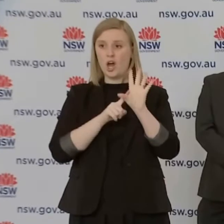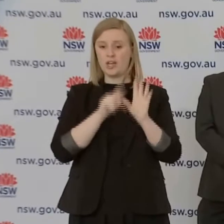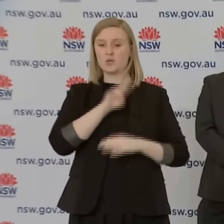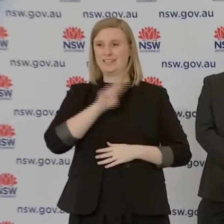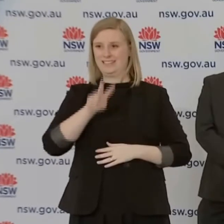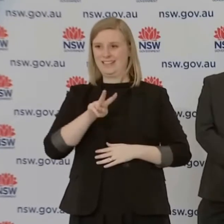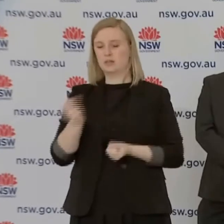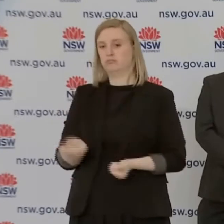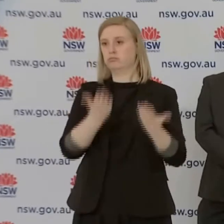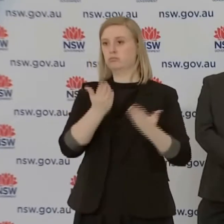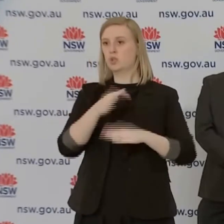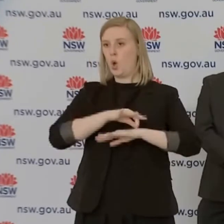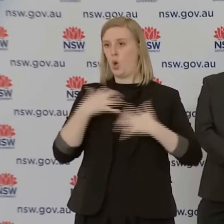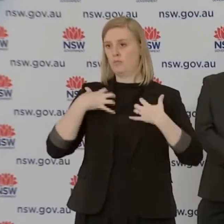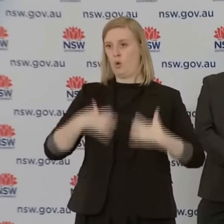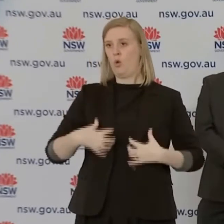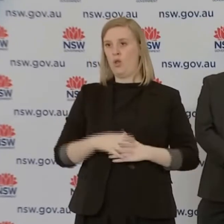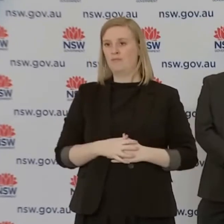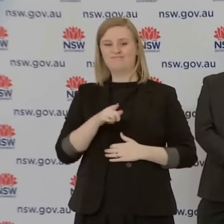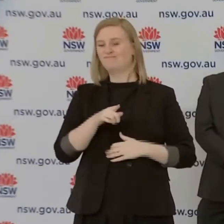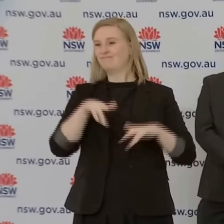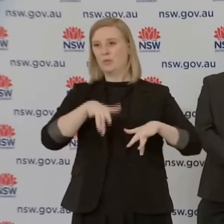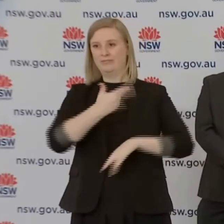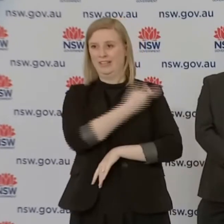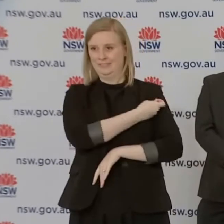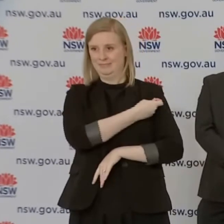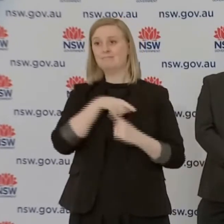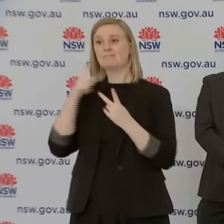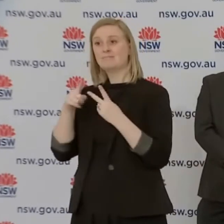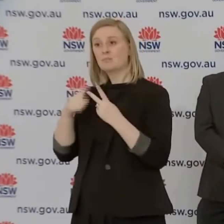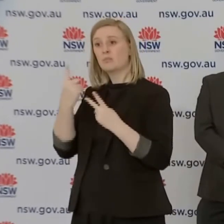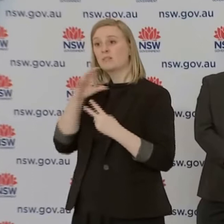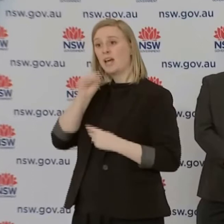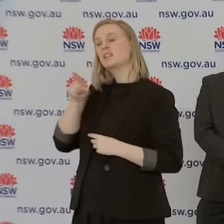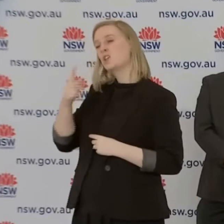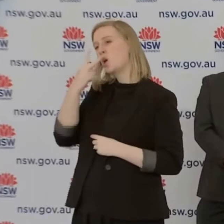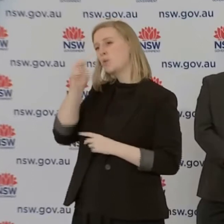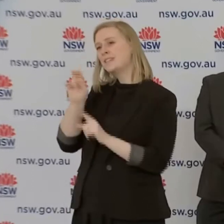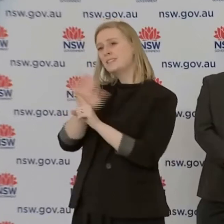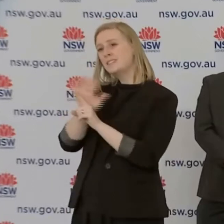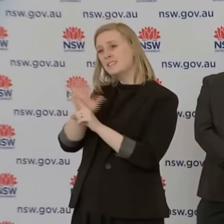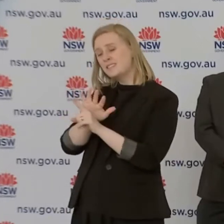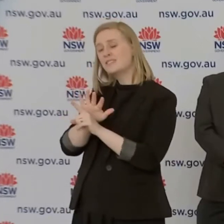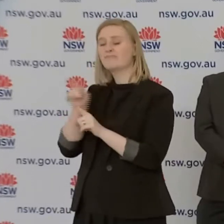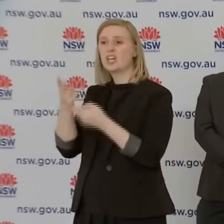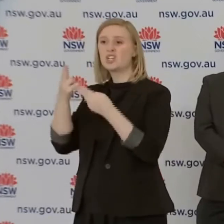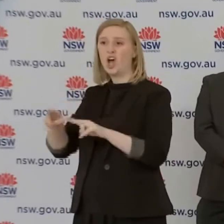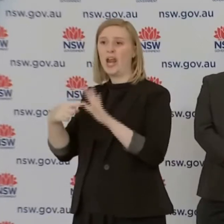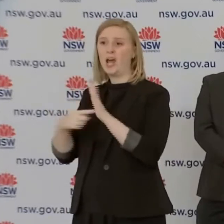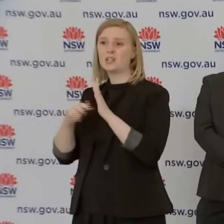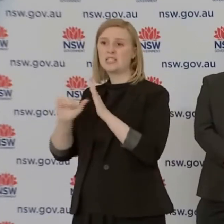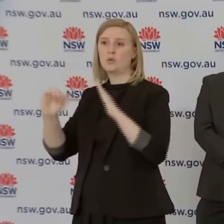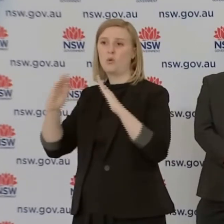since then, and she was not vaccinated. And there was also a man in his 20s from southwestern Sydney. He died at his home yesterday, and